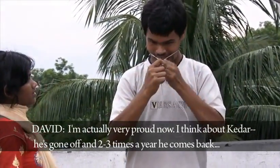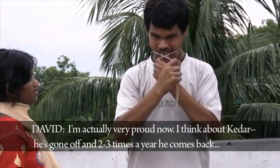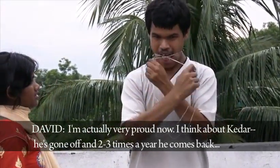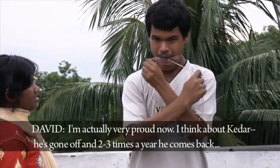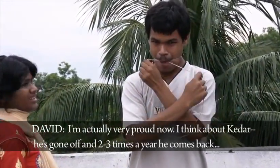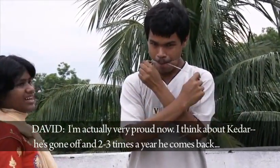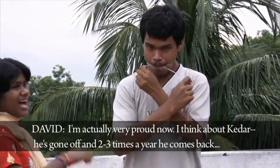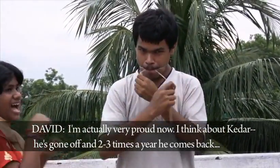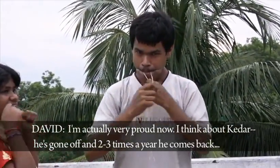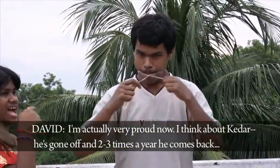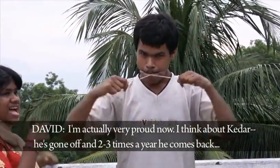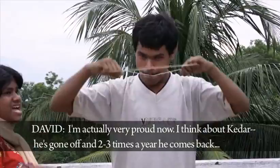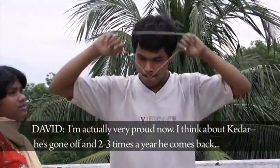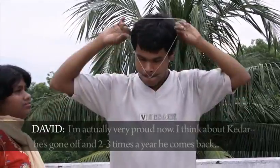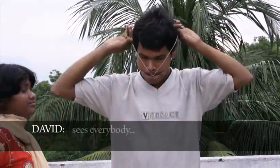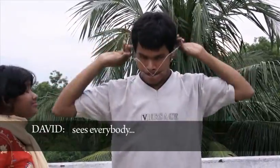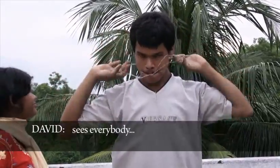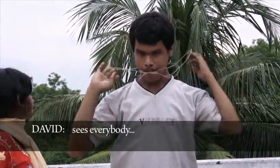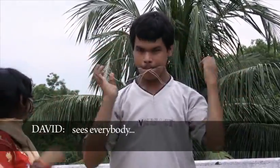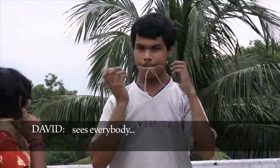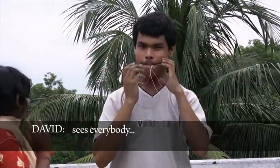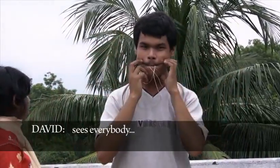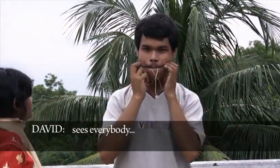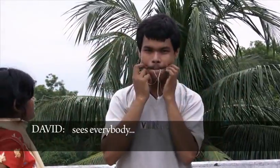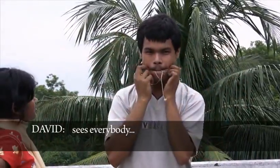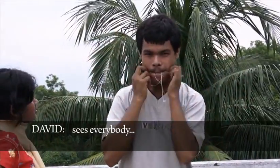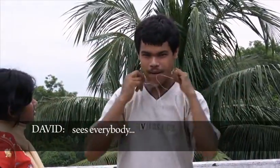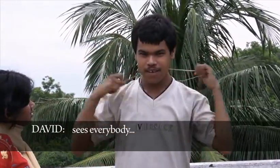off, and 2-3 times a year he comes back, sees everybody,